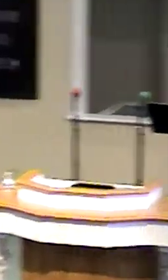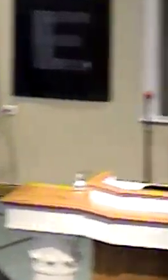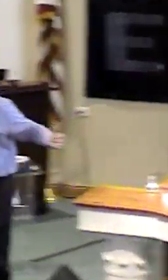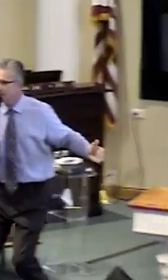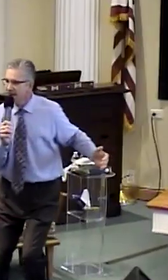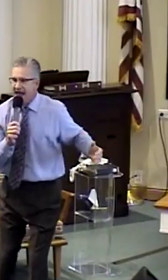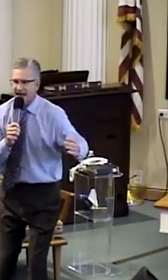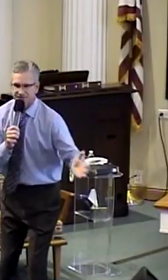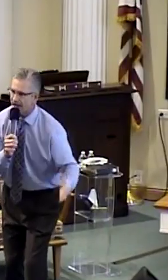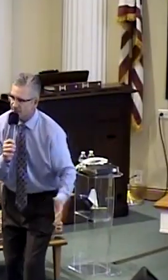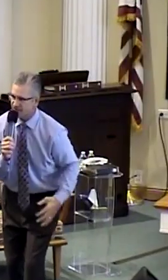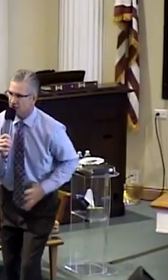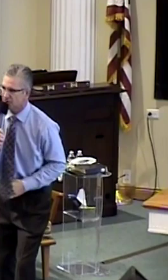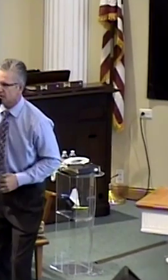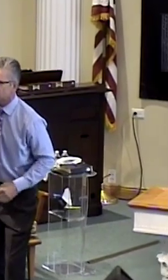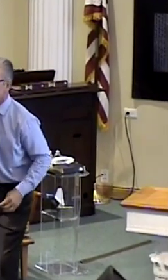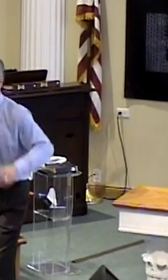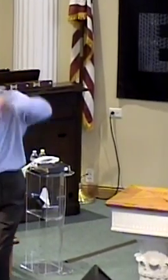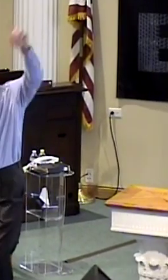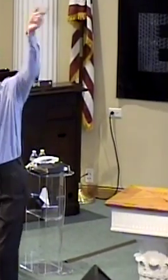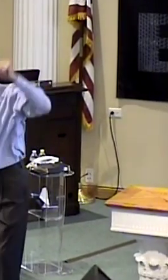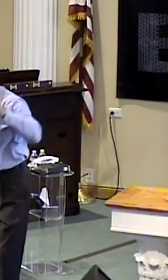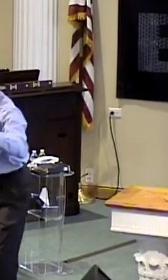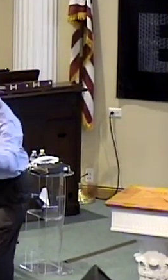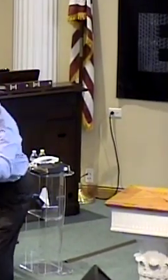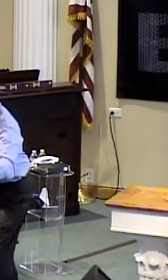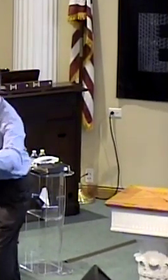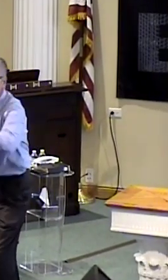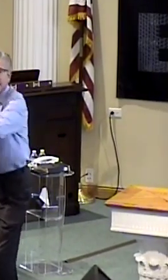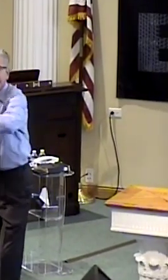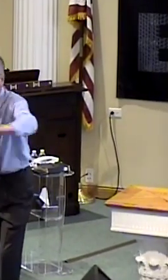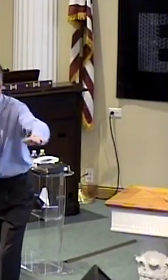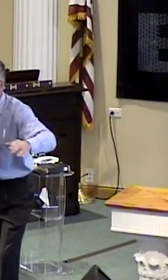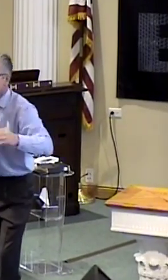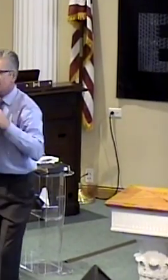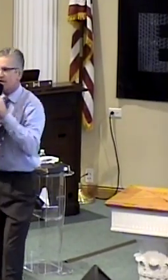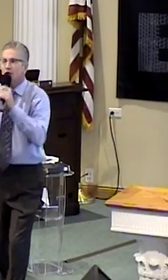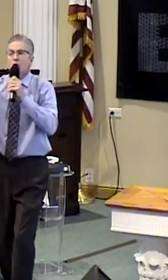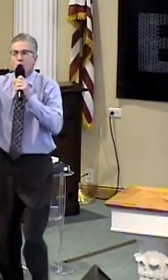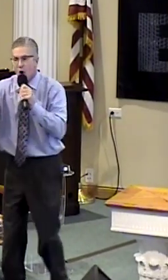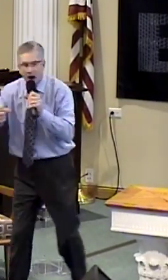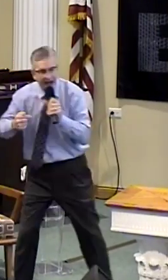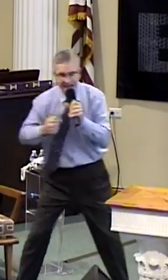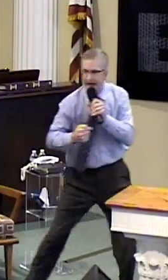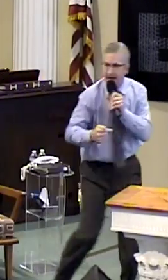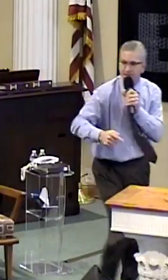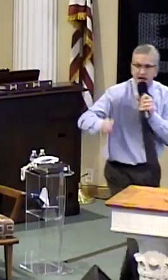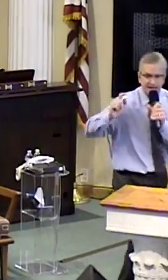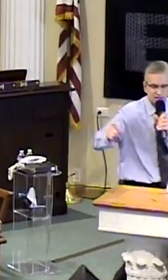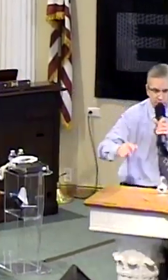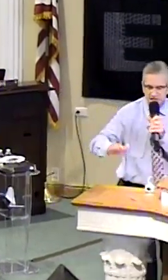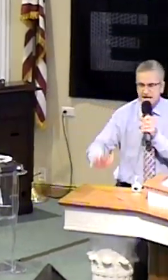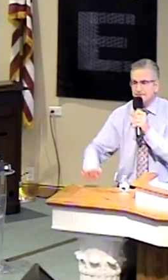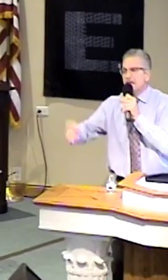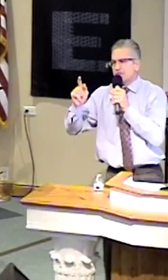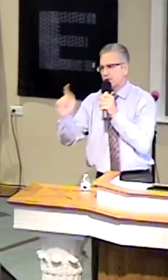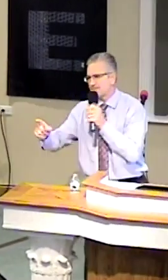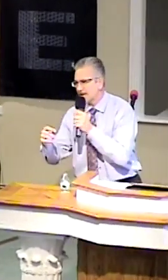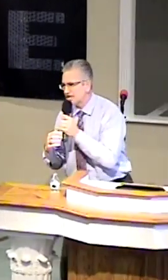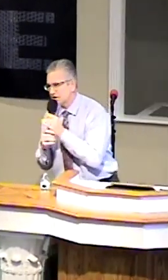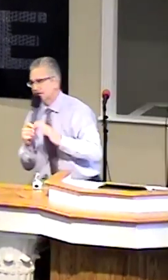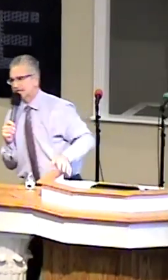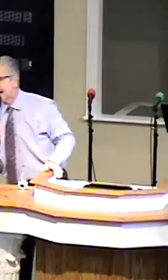flesh and bone hath not revealed this unto you, but my Father which is in heaven. He's going to reveal who I am. That's what he said.